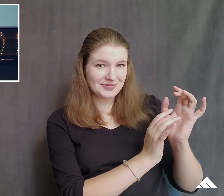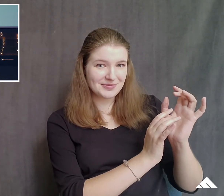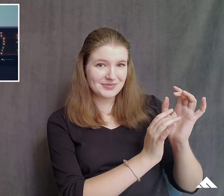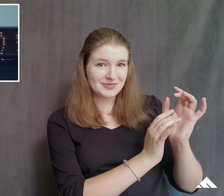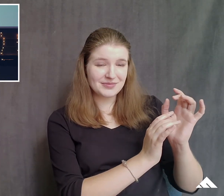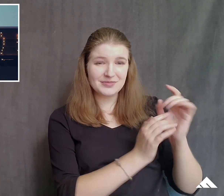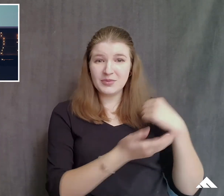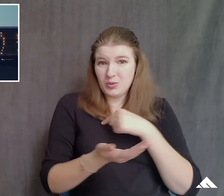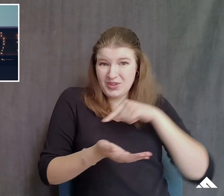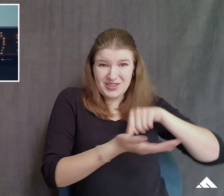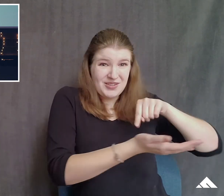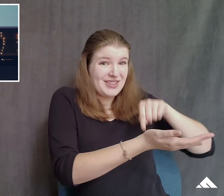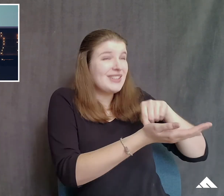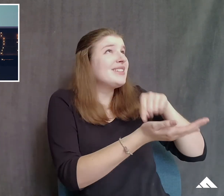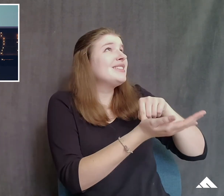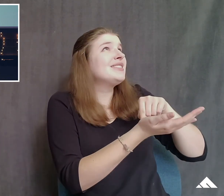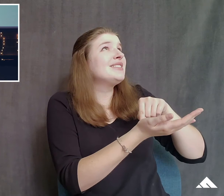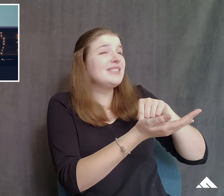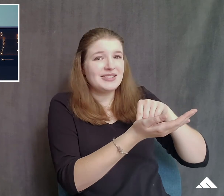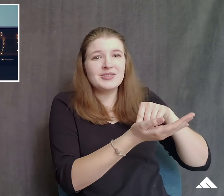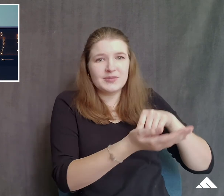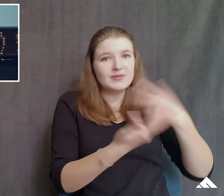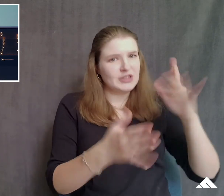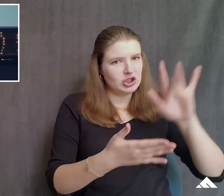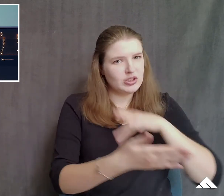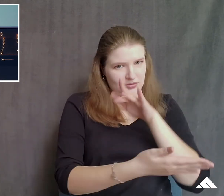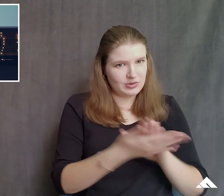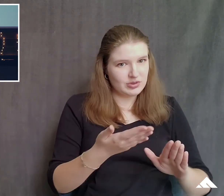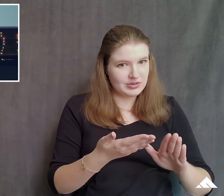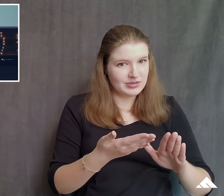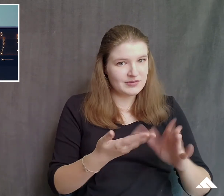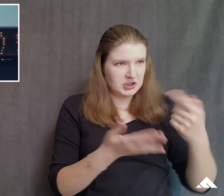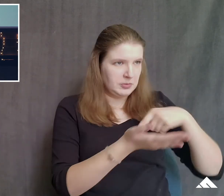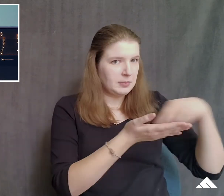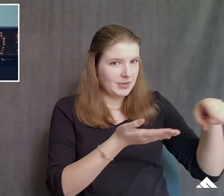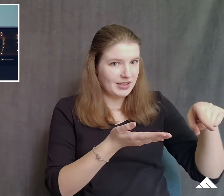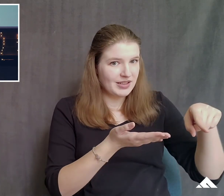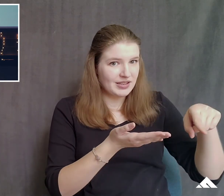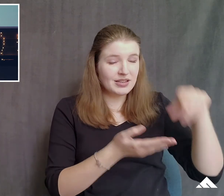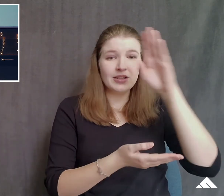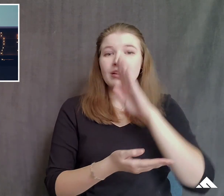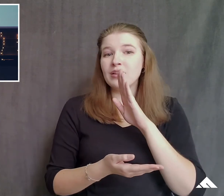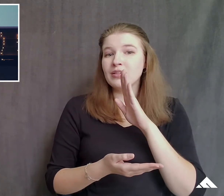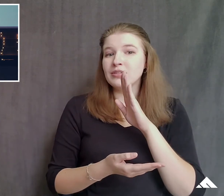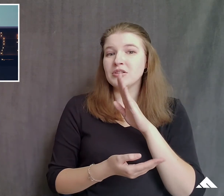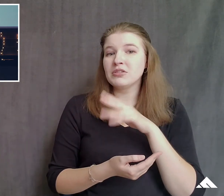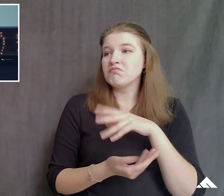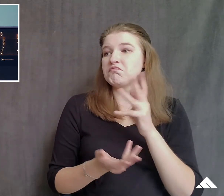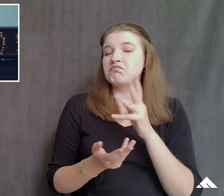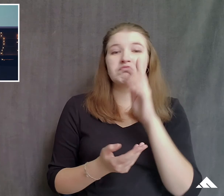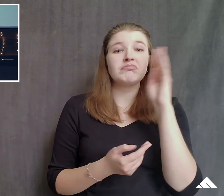The debt you and I owe God did not remain unpaid. It's not like God just turned his back